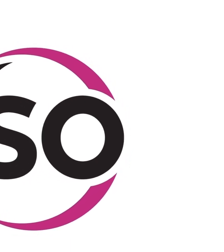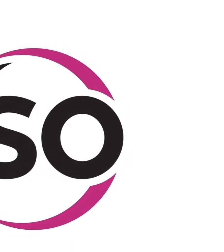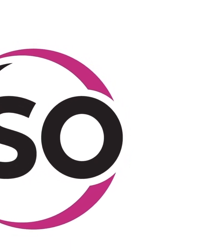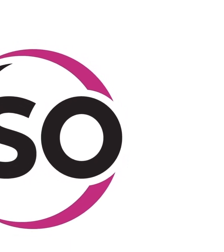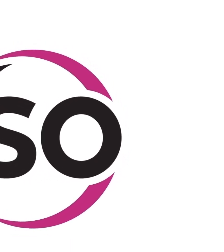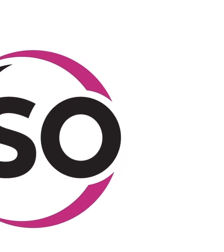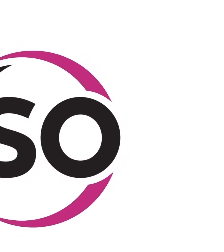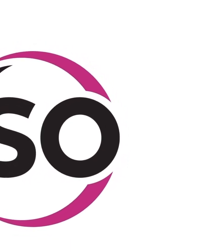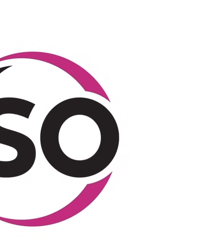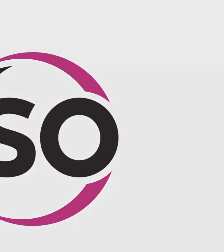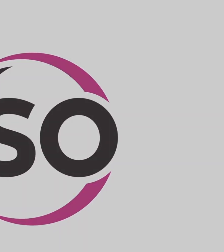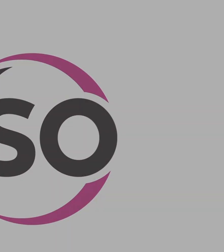VSO.